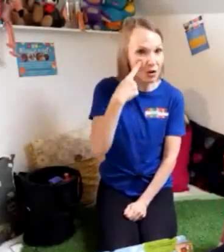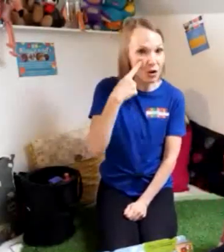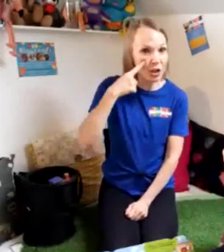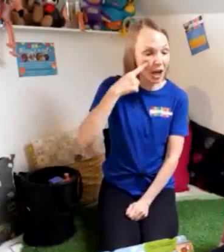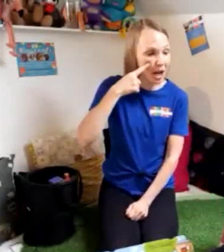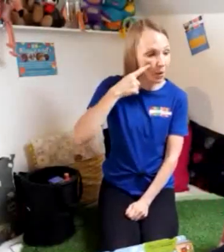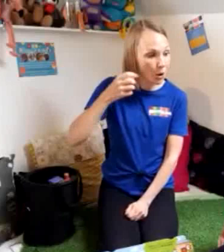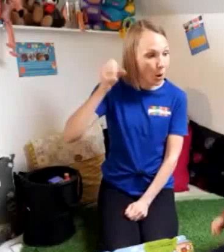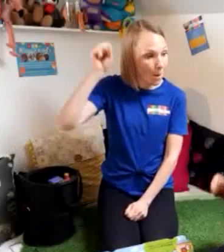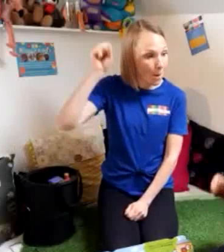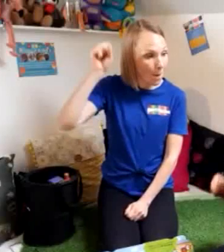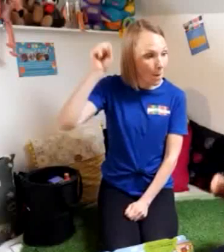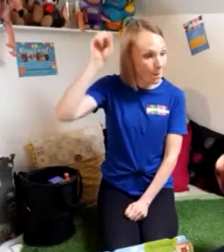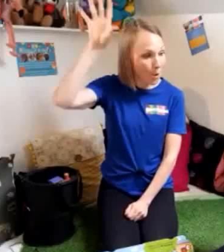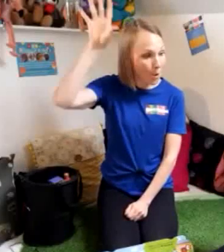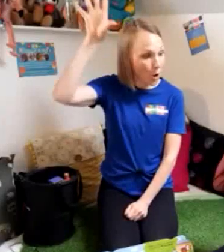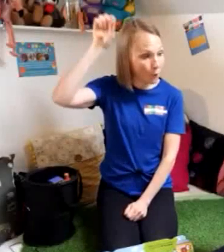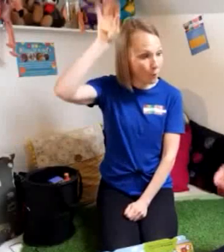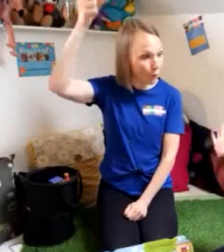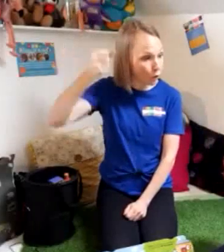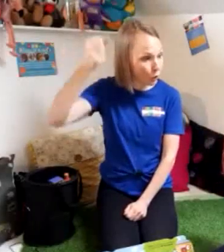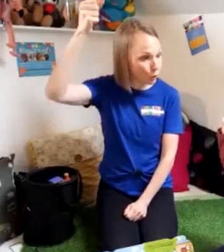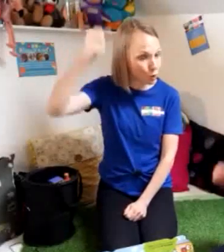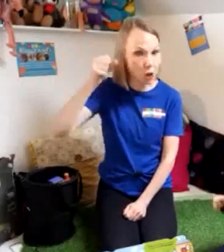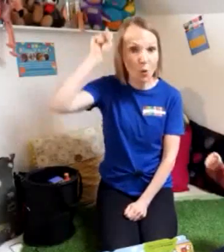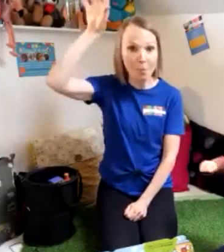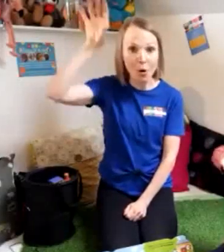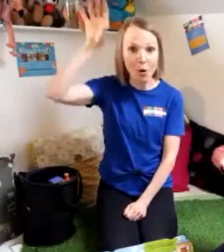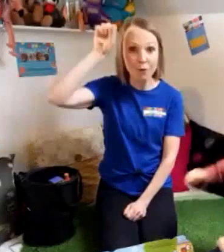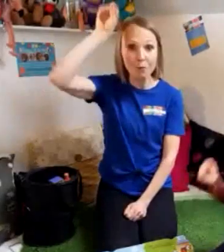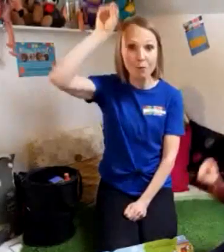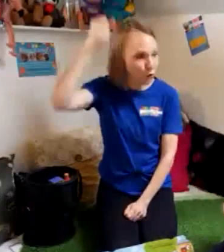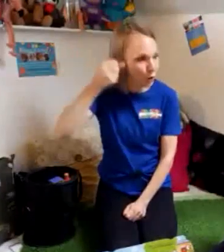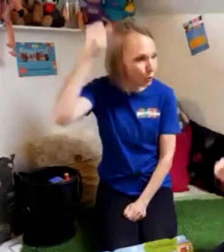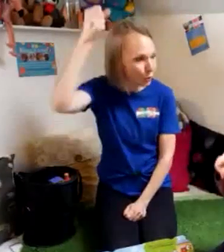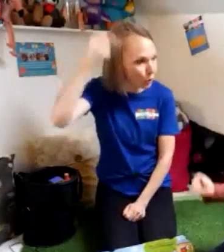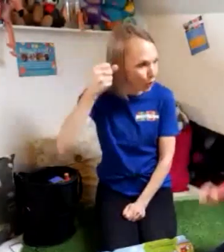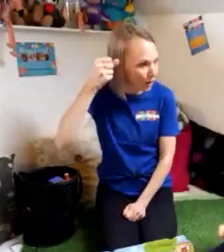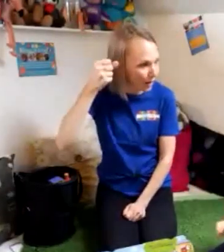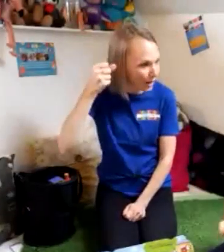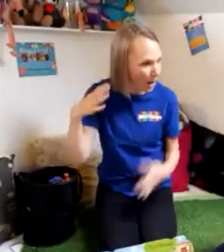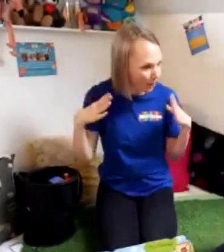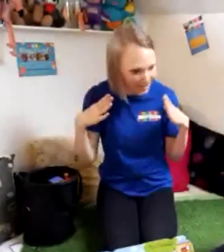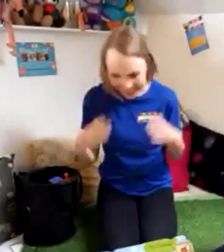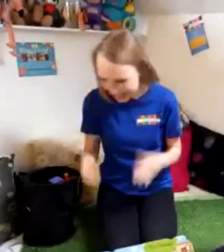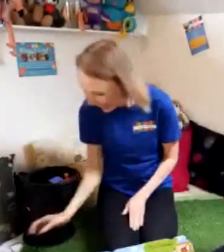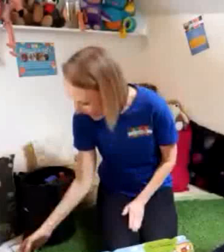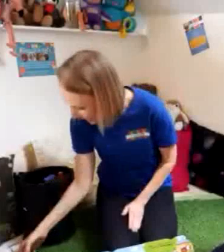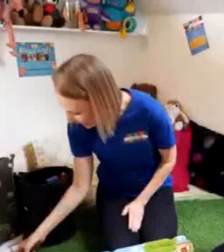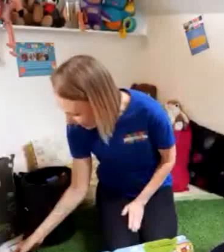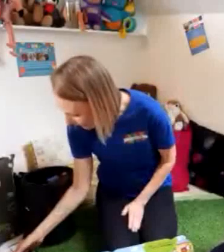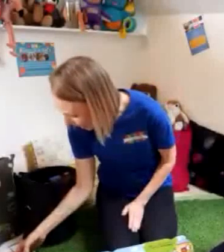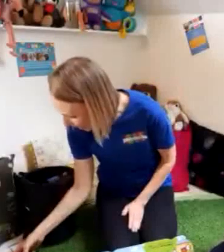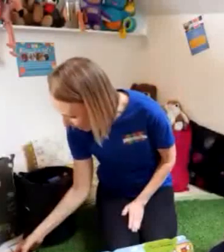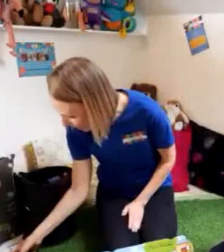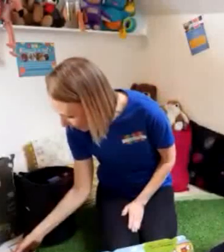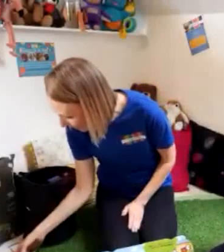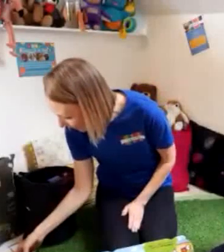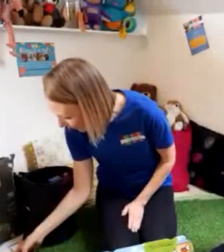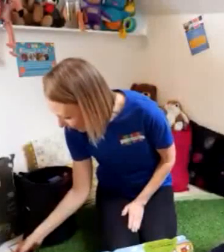going to go puff, puff, toot, toot, puff, puff, toot, toot. Are we ready? Let's have a go.